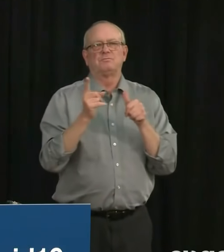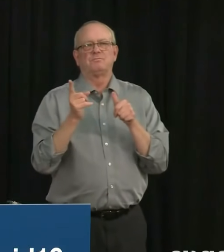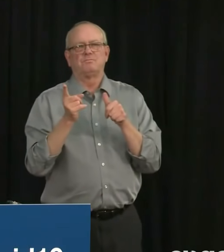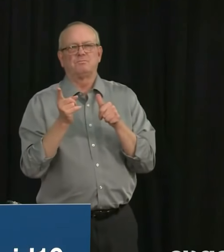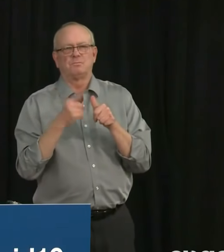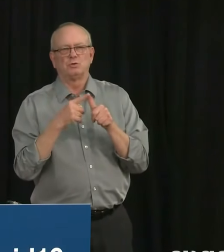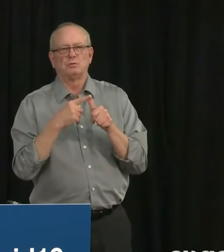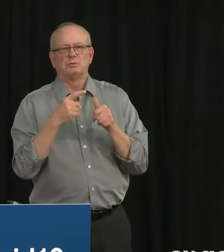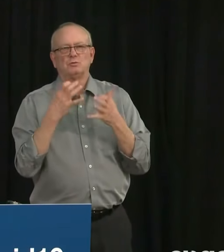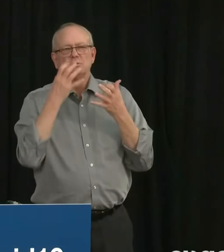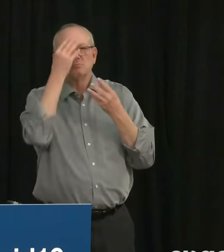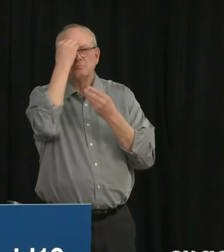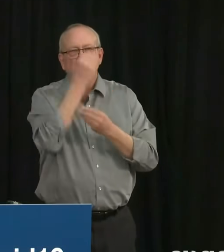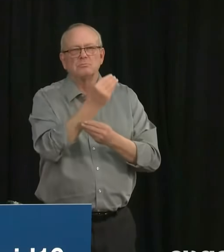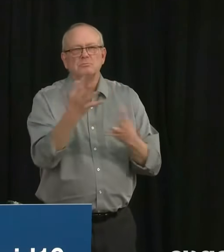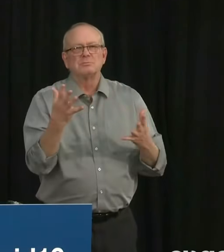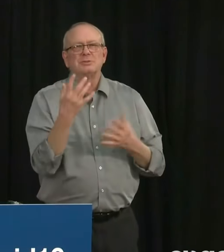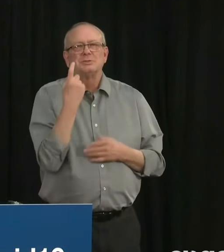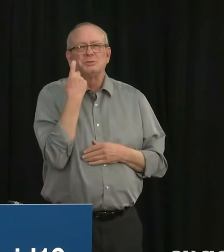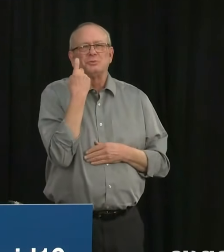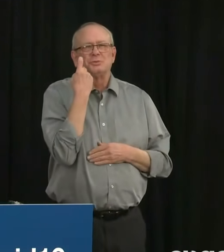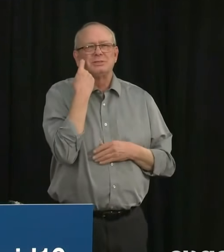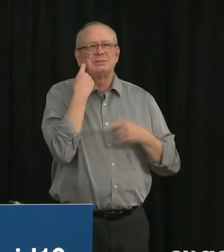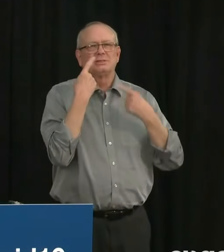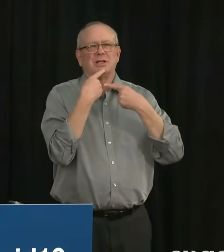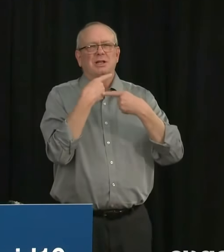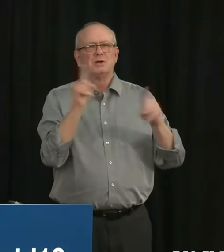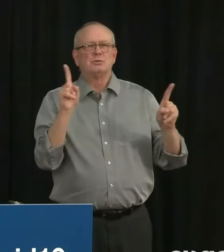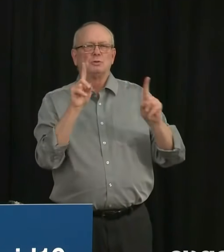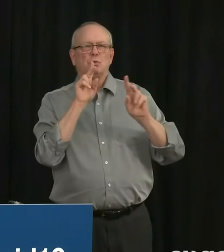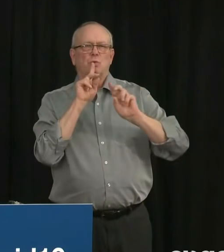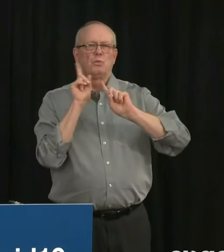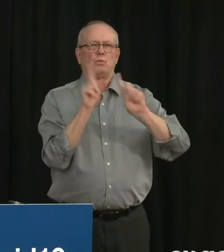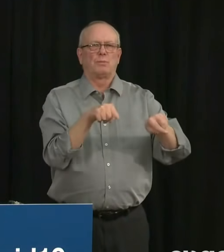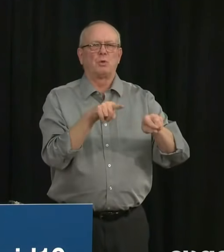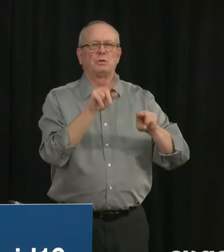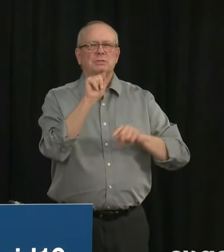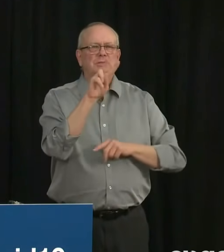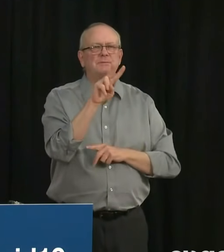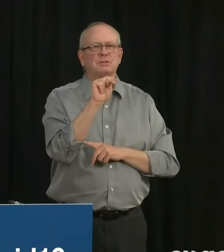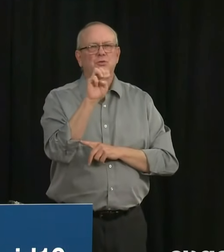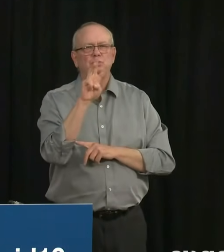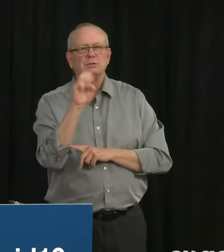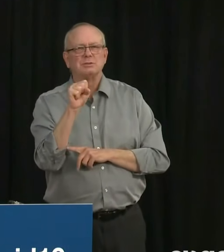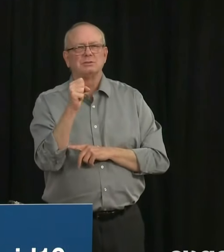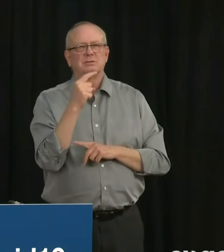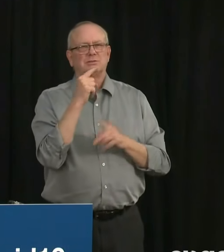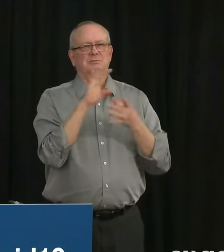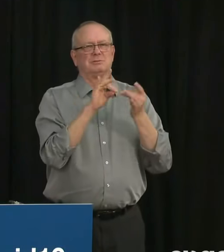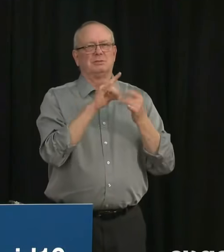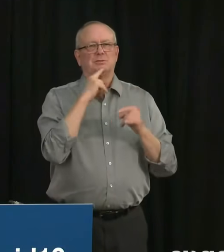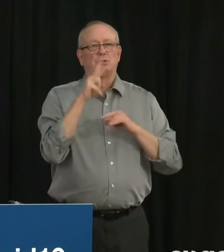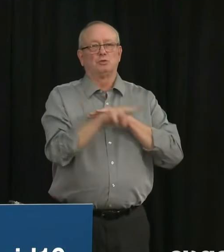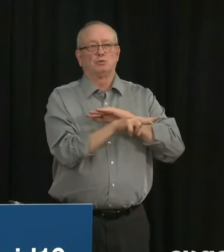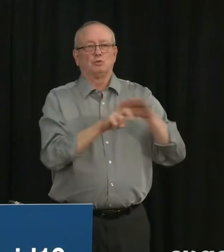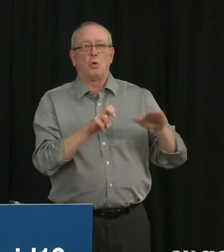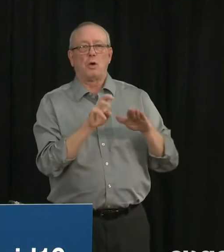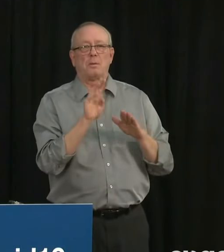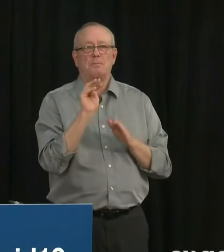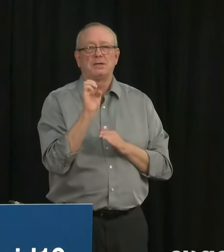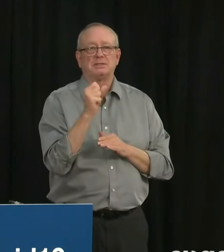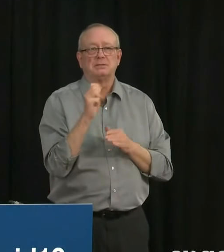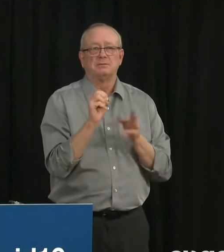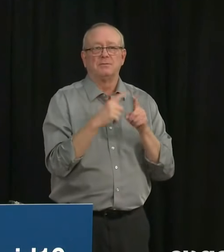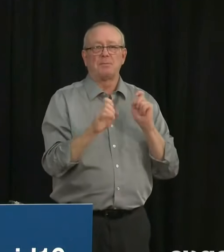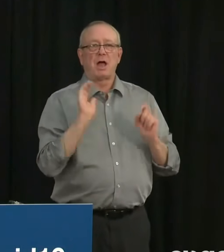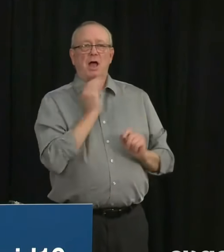to conversations of discussions at internal Emergency Operations Centre meetings. I am profoundly disappointed